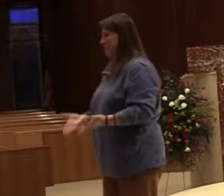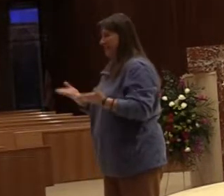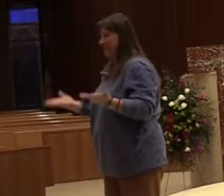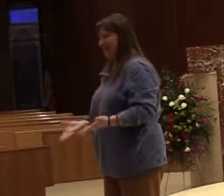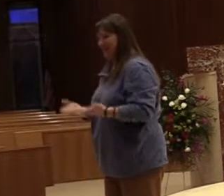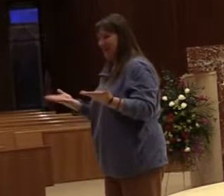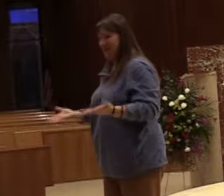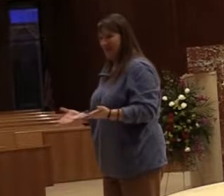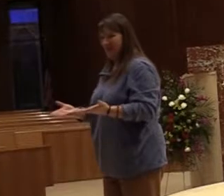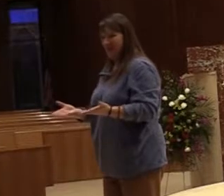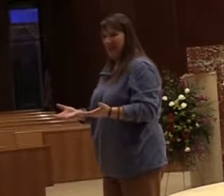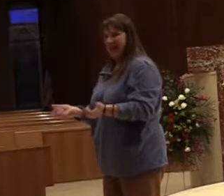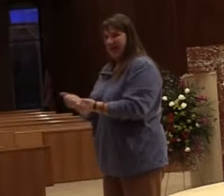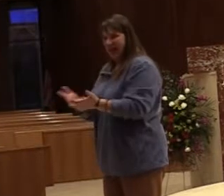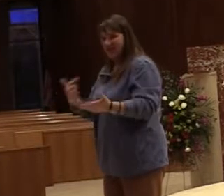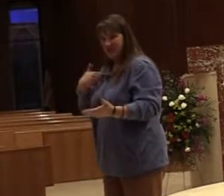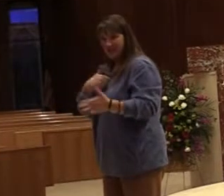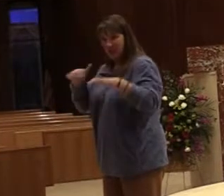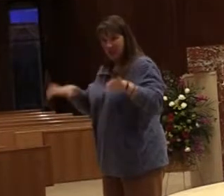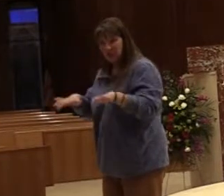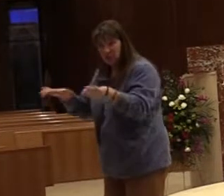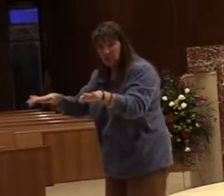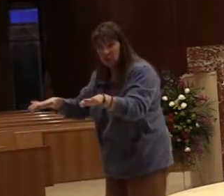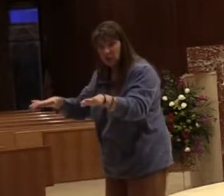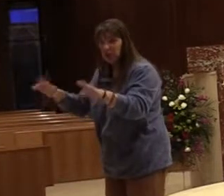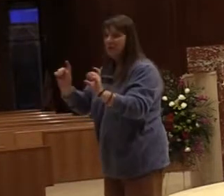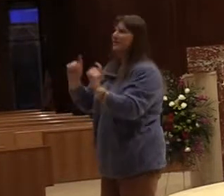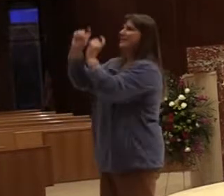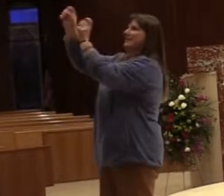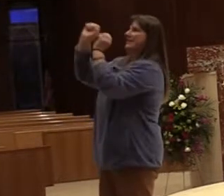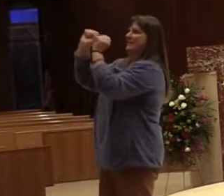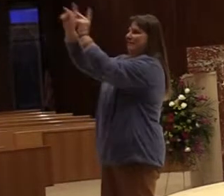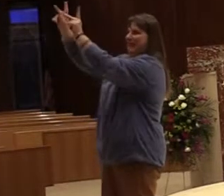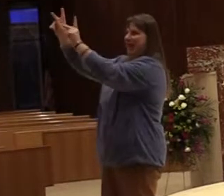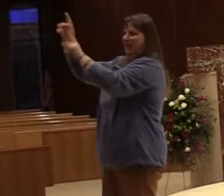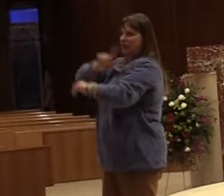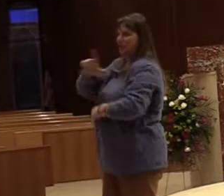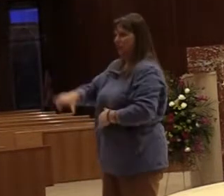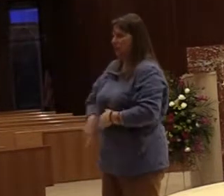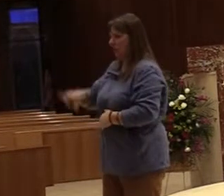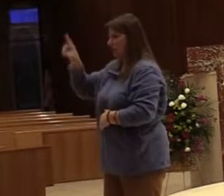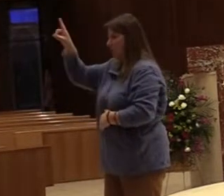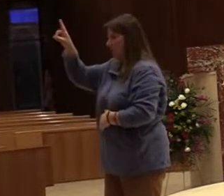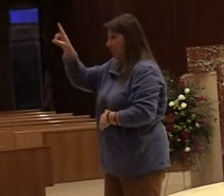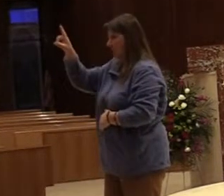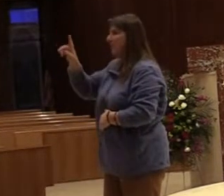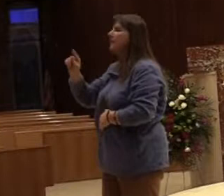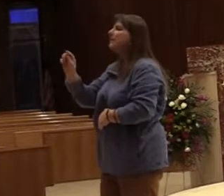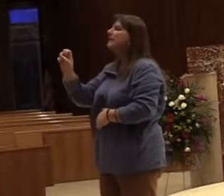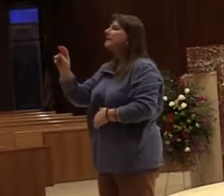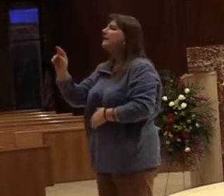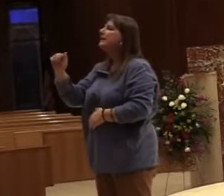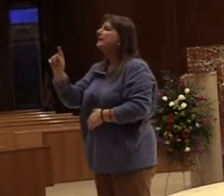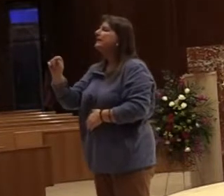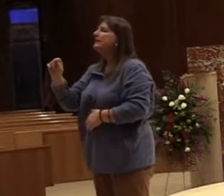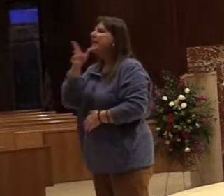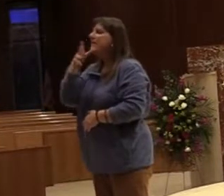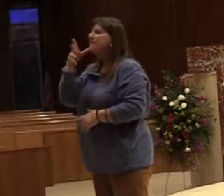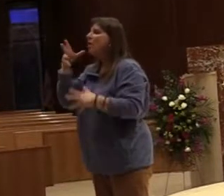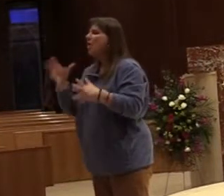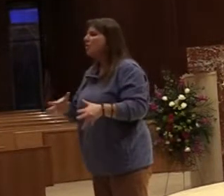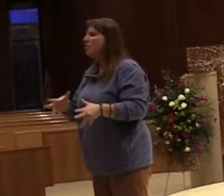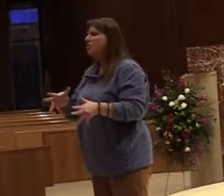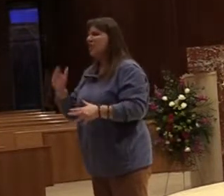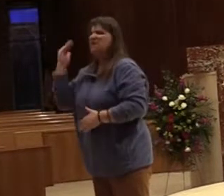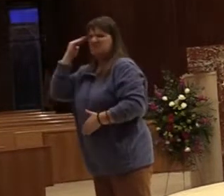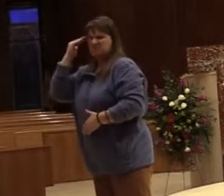all we do will go back to the Lord. This idea of tenant farmers Mars was something very familiar to the first